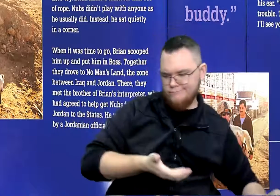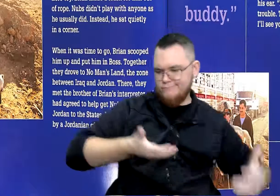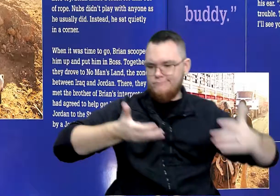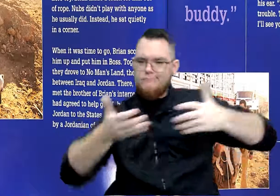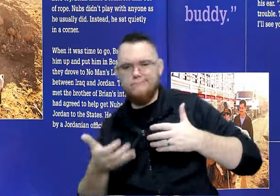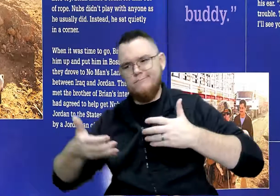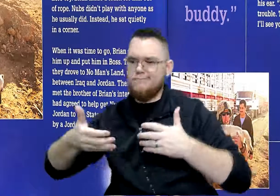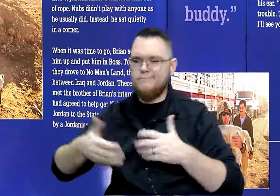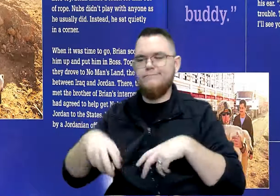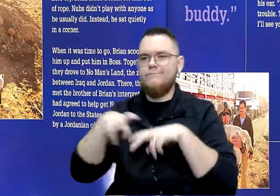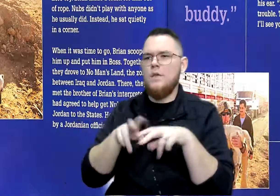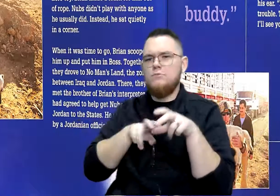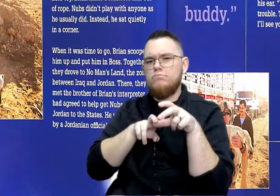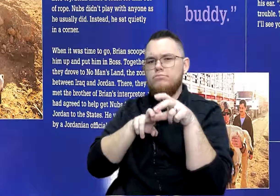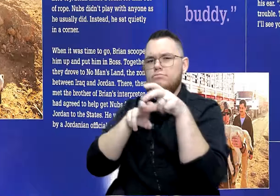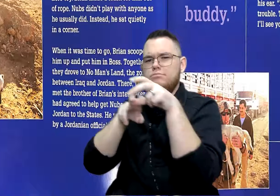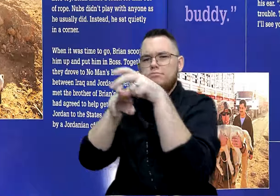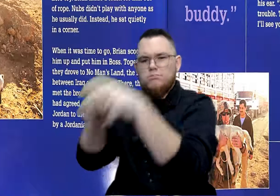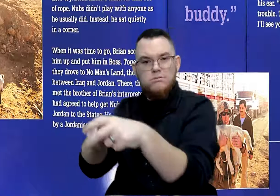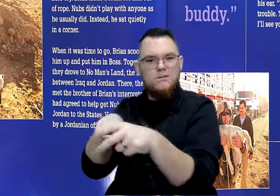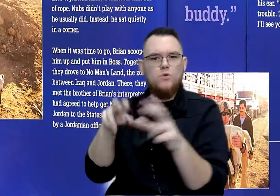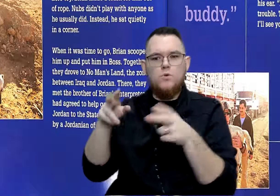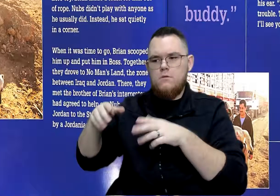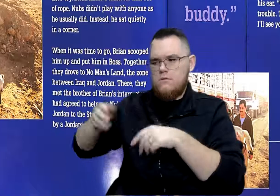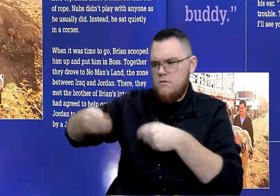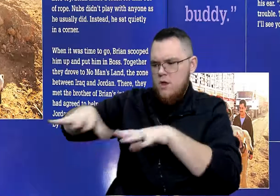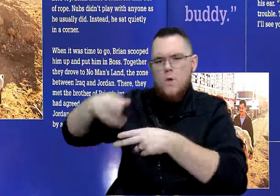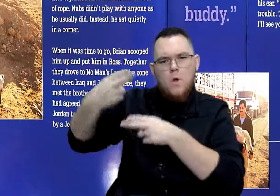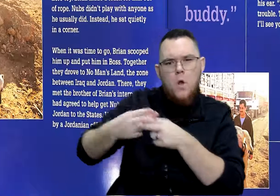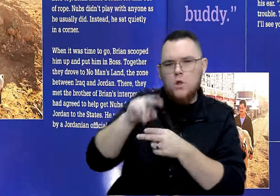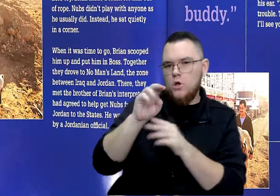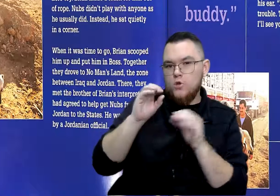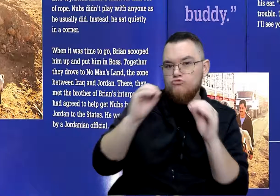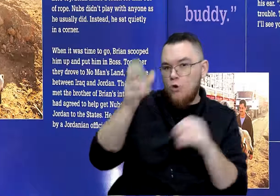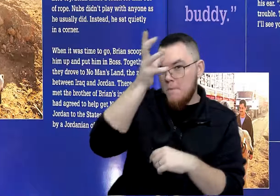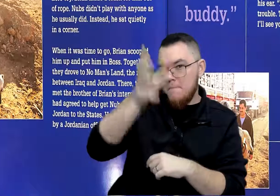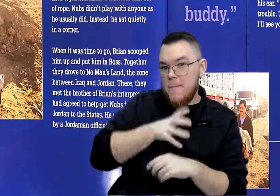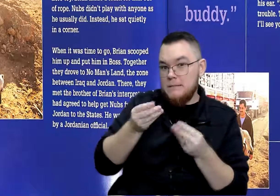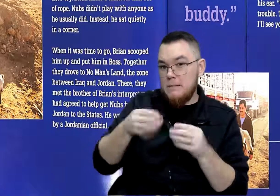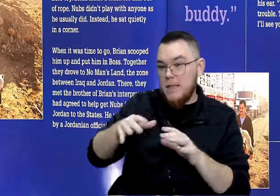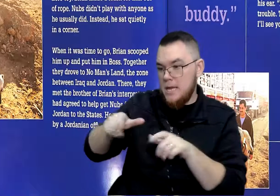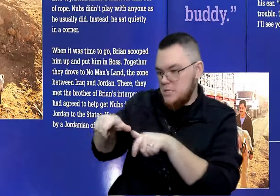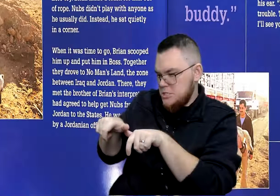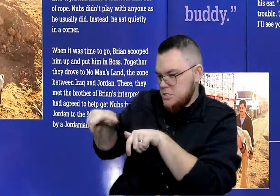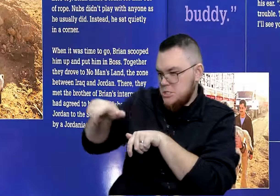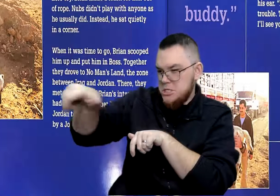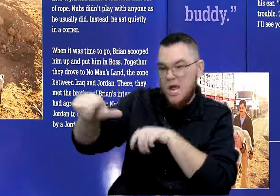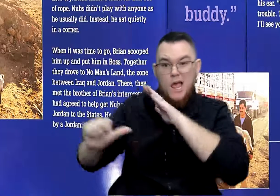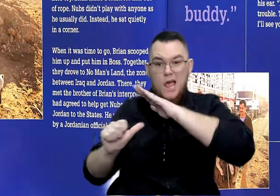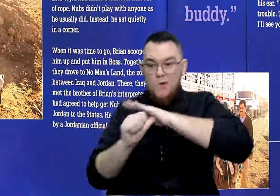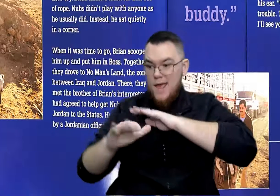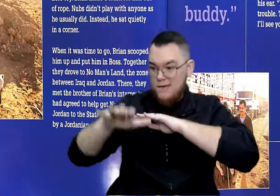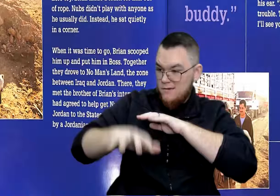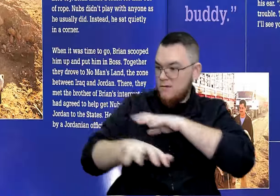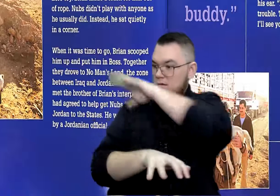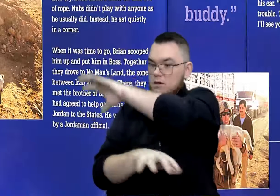no man's land, the zone between Iraq and Jordan. There, they met the brother